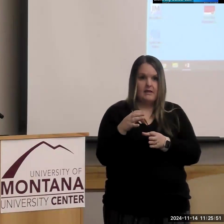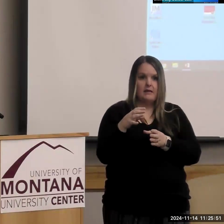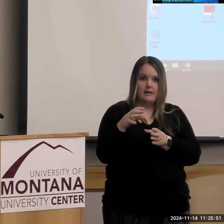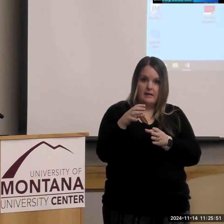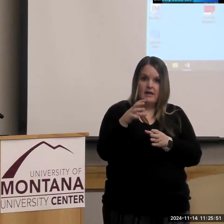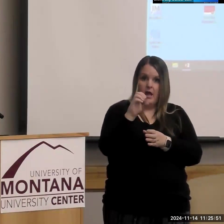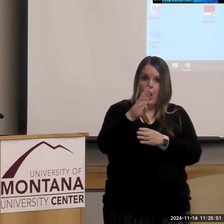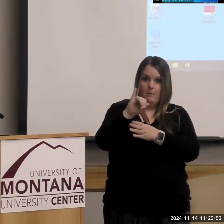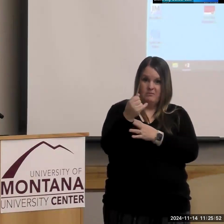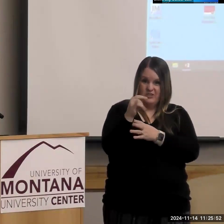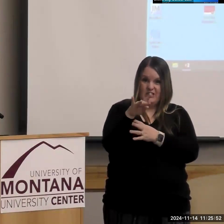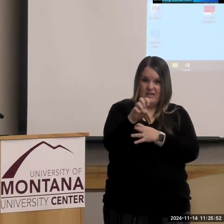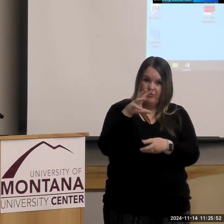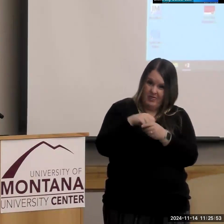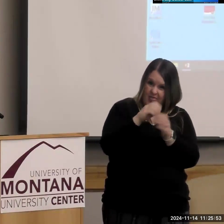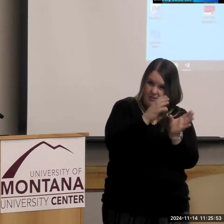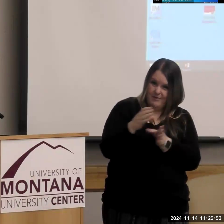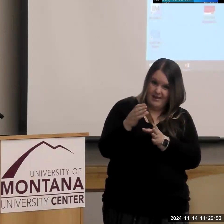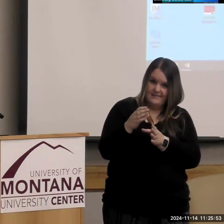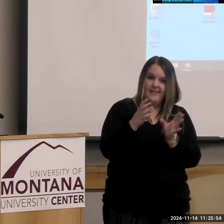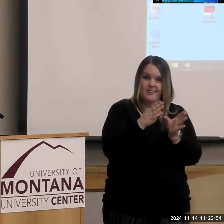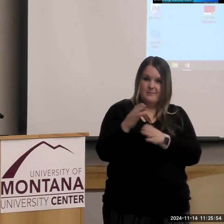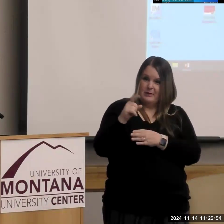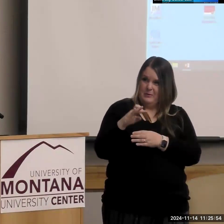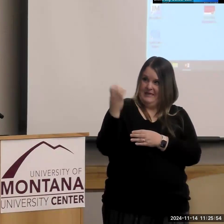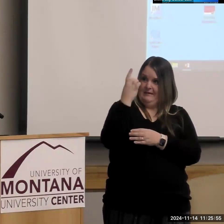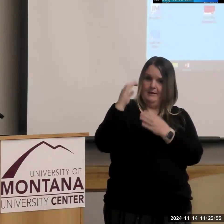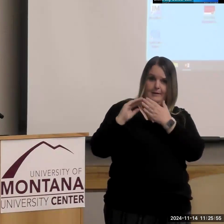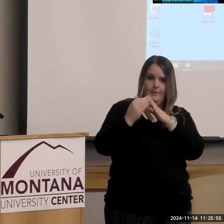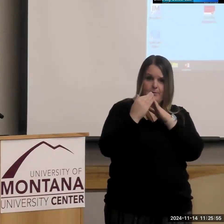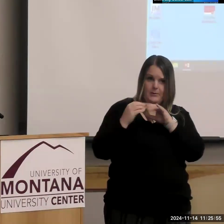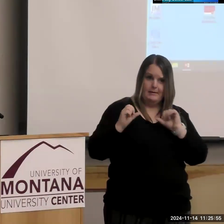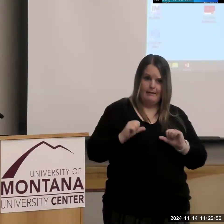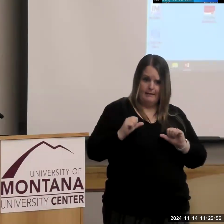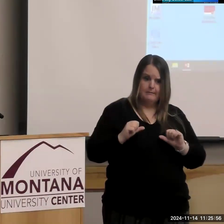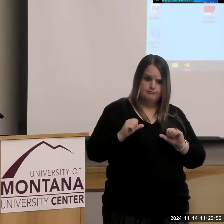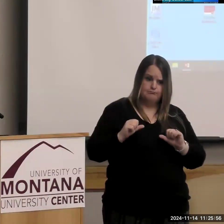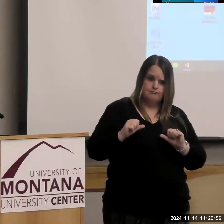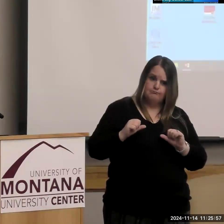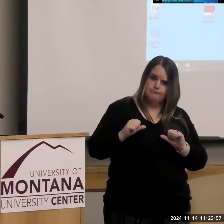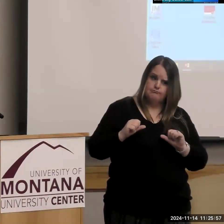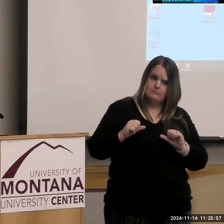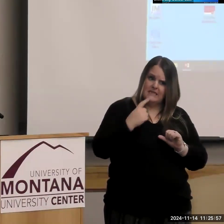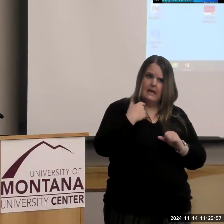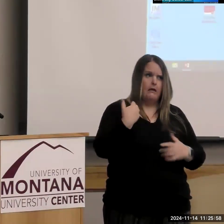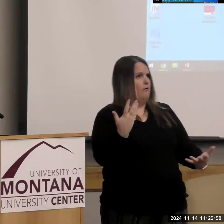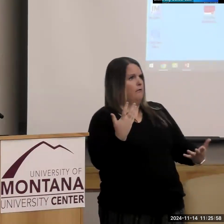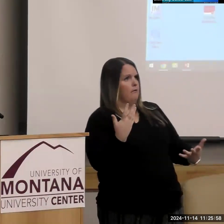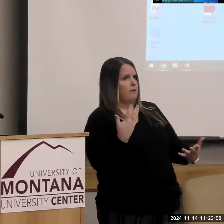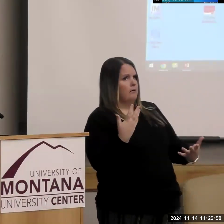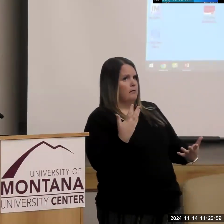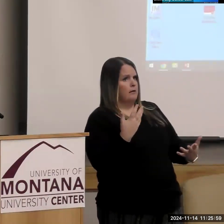in that plan should be something where the community can then hold the health department and the other community